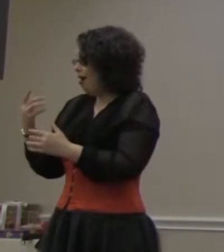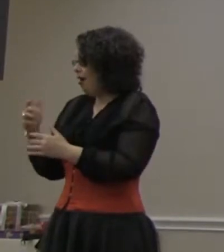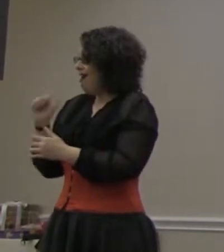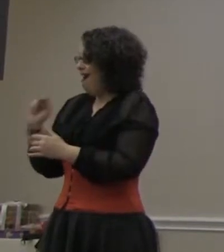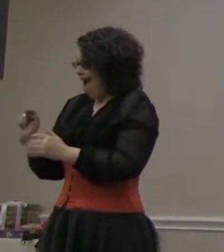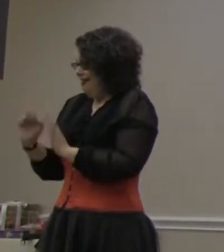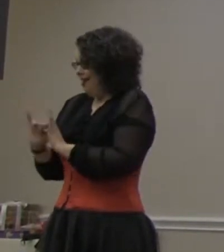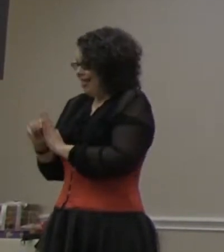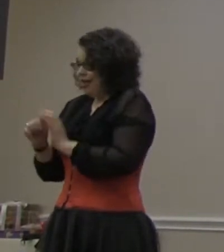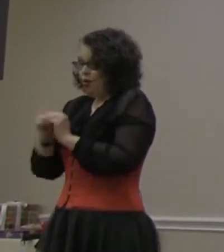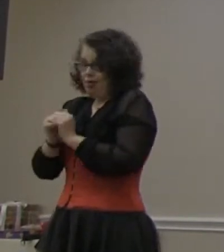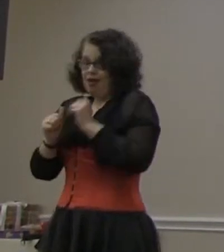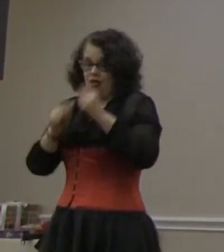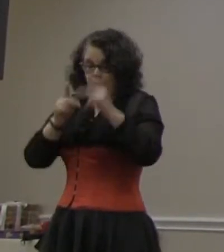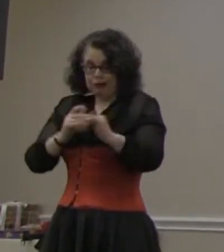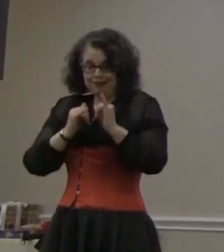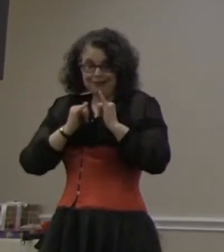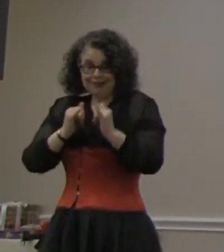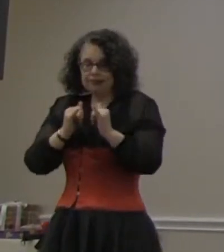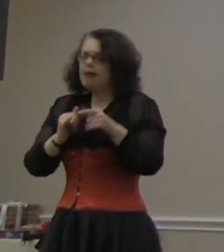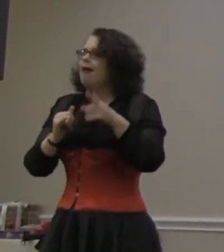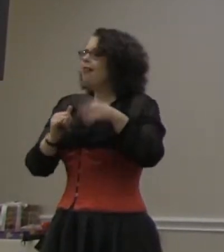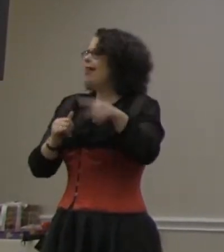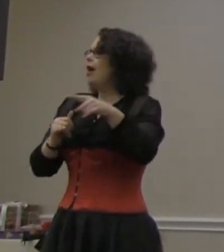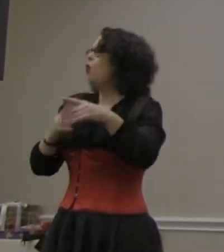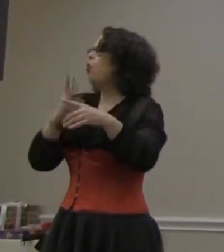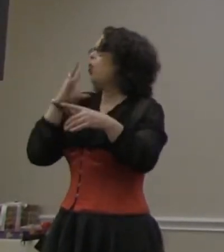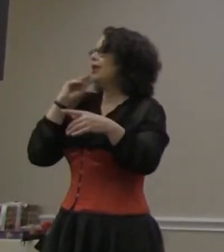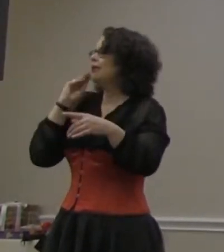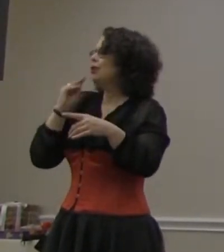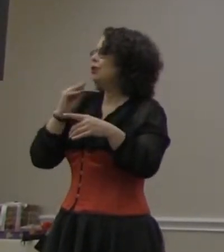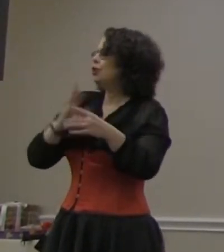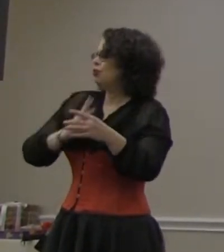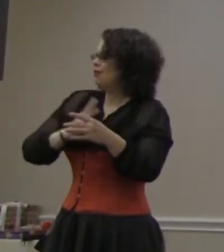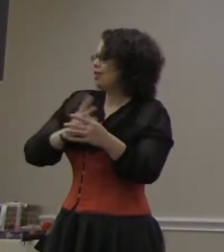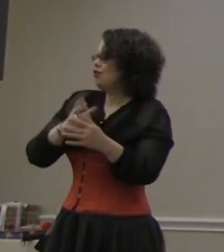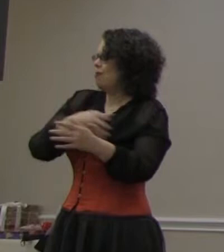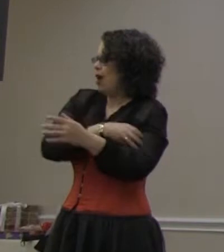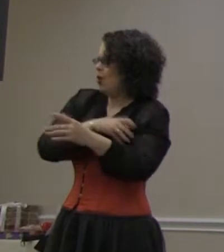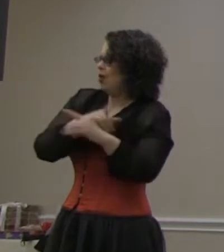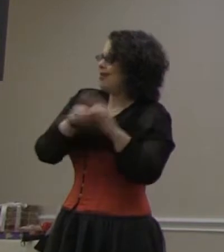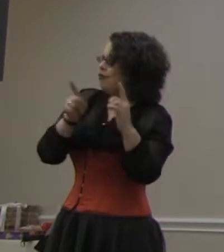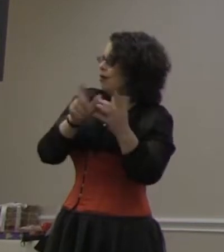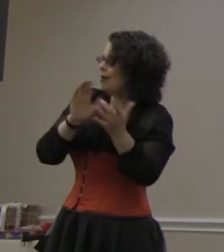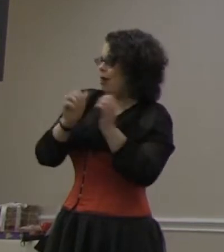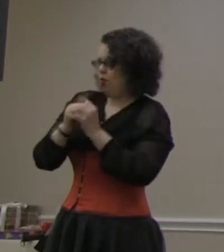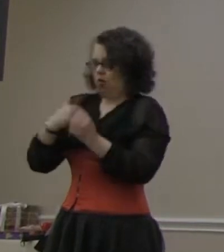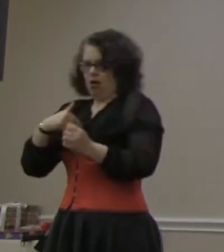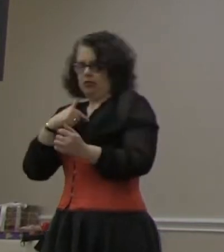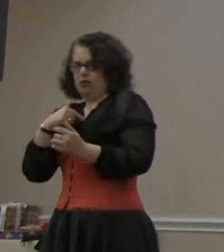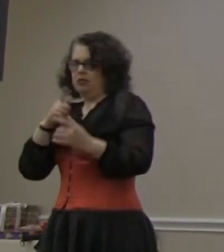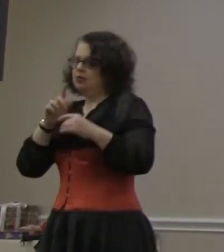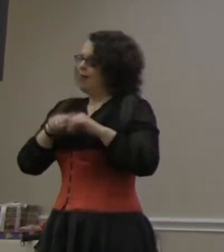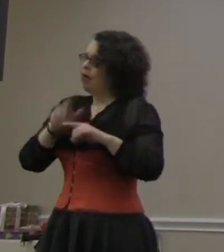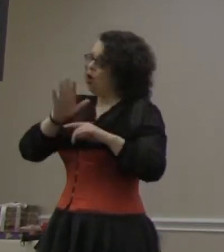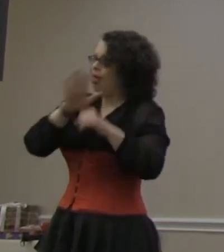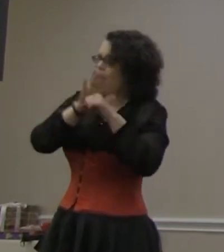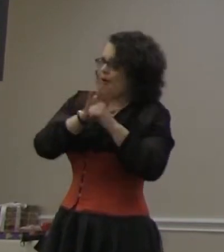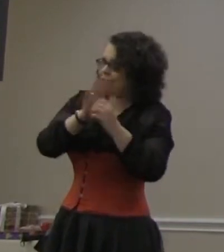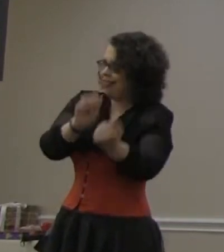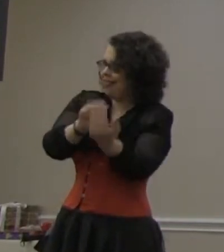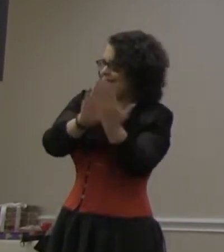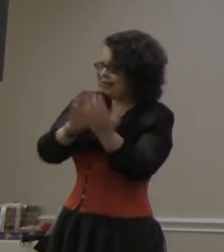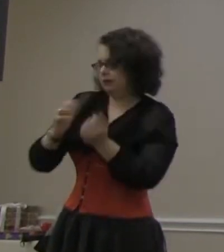with another person, they will experience privilege and power differently depending on what other forms of oppression they're also